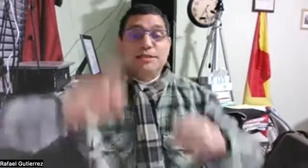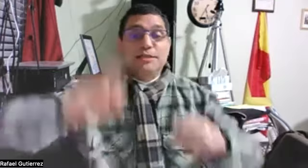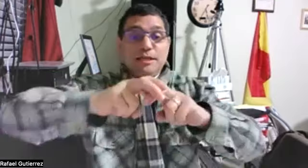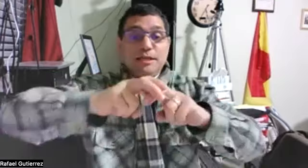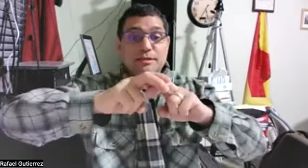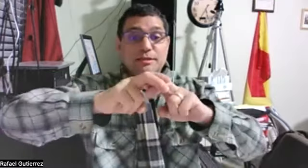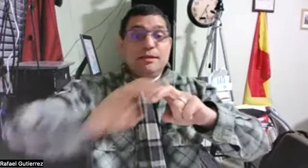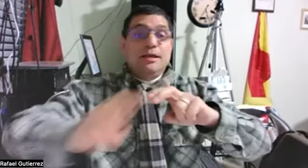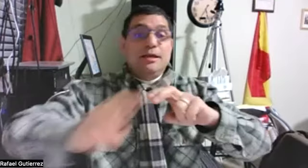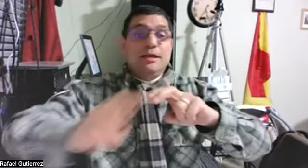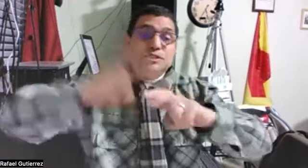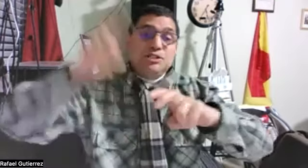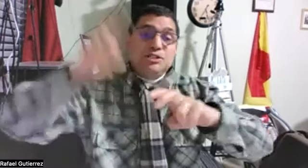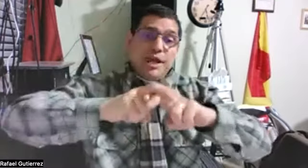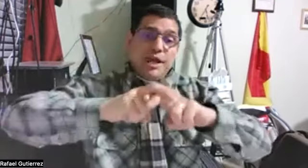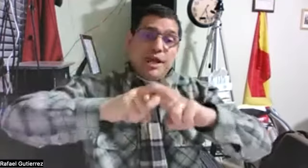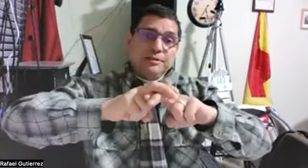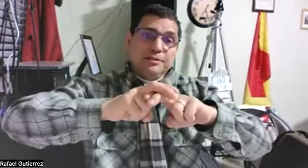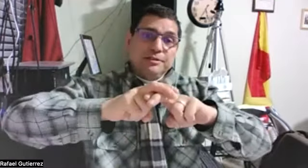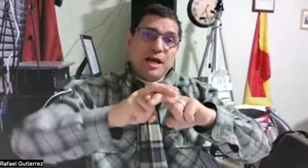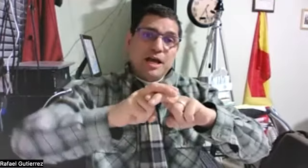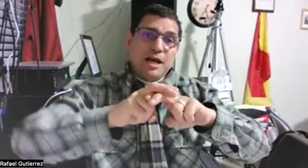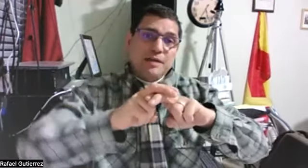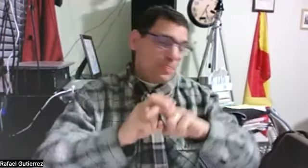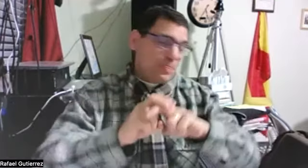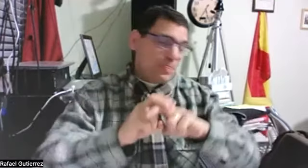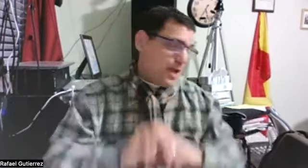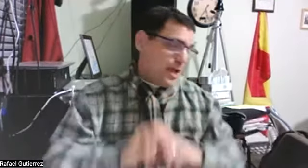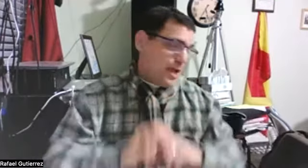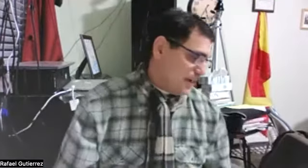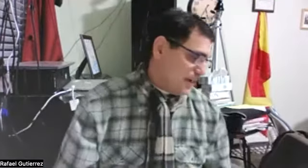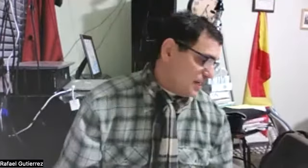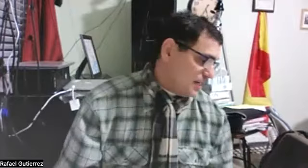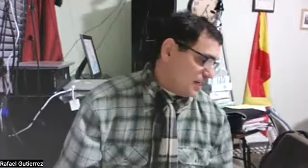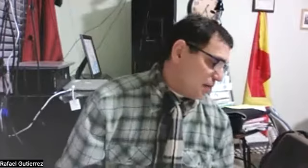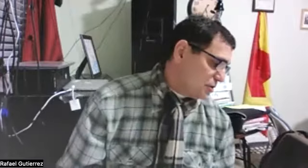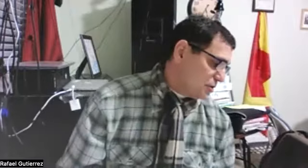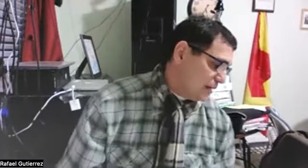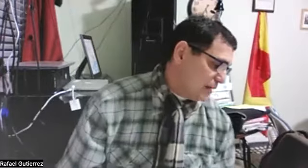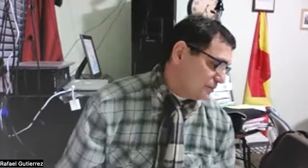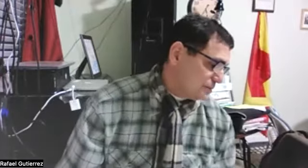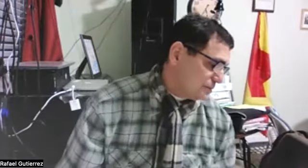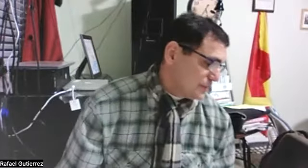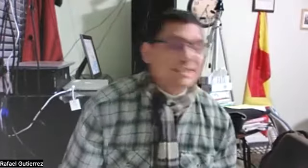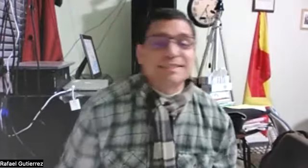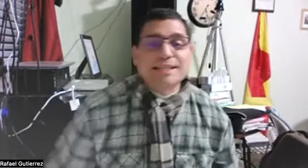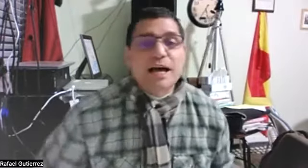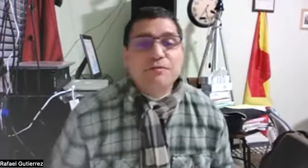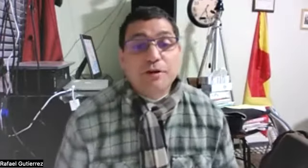sit, chair, two times. Okay, so how do you say sit down for a